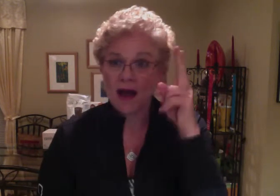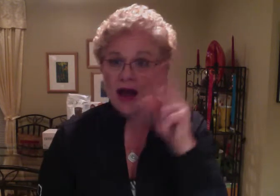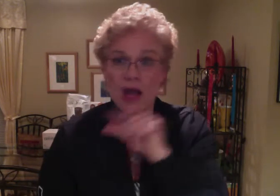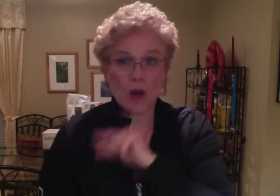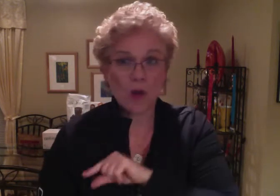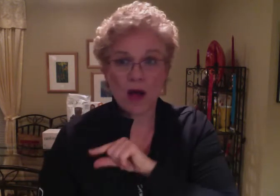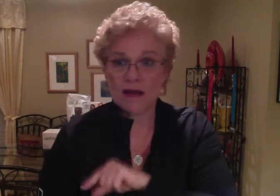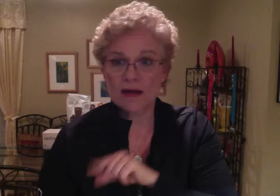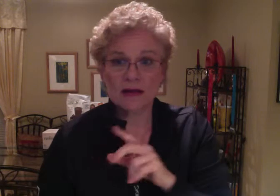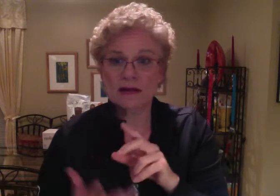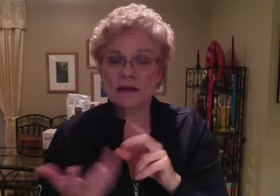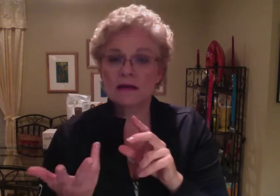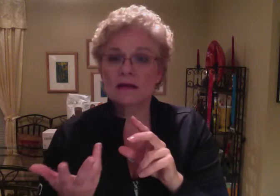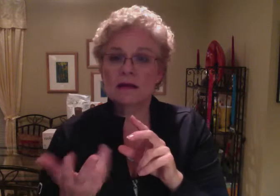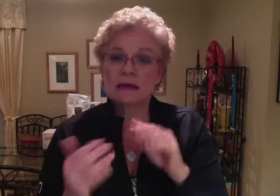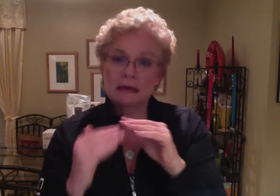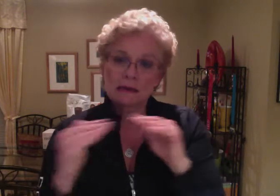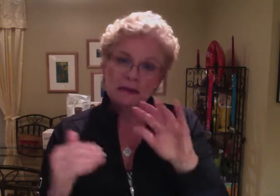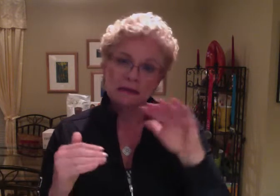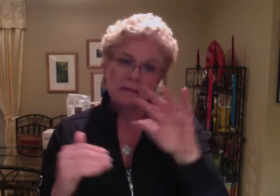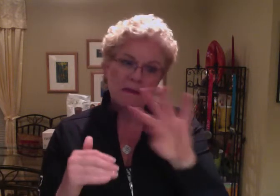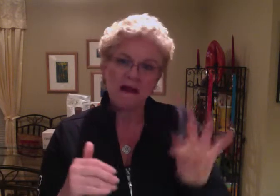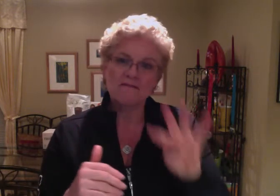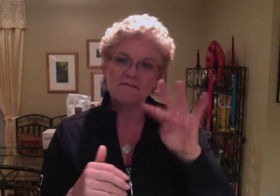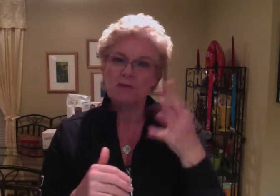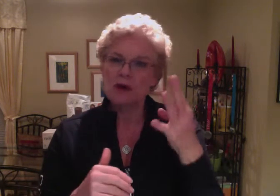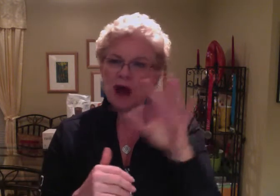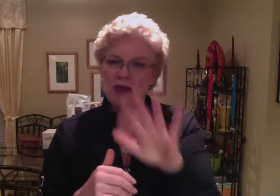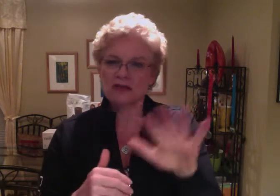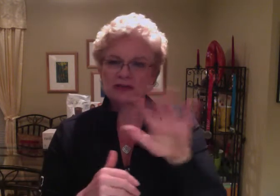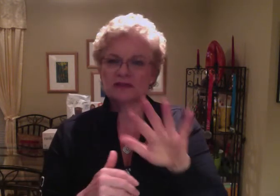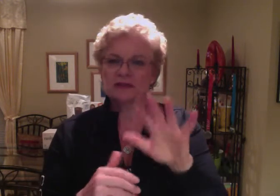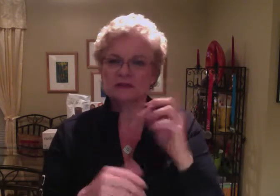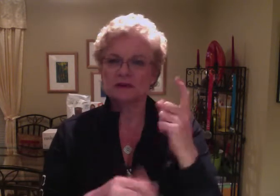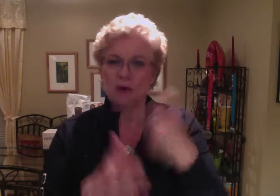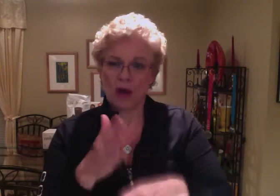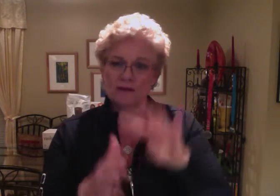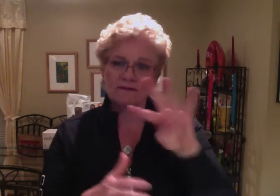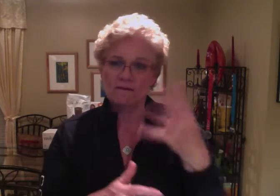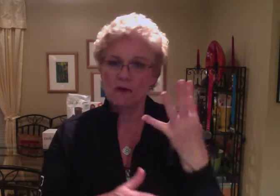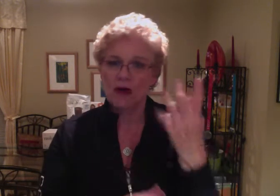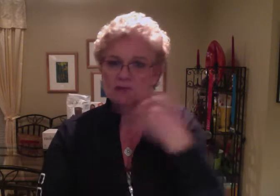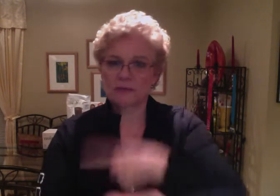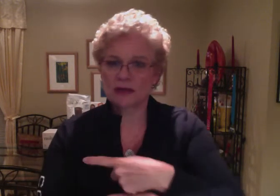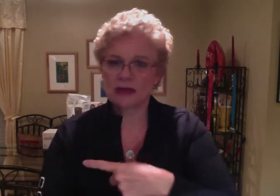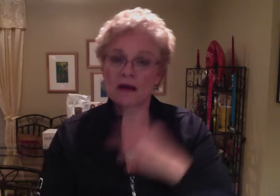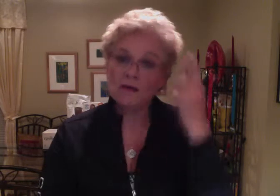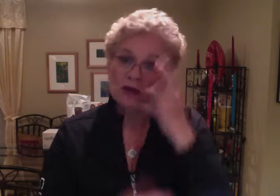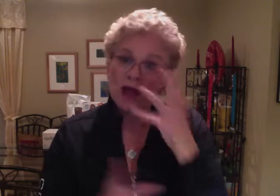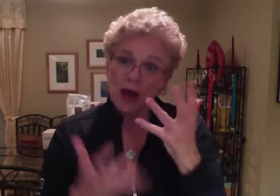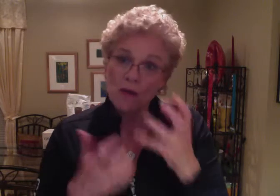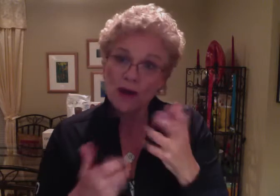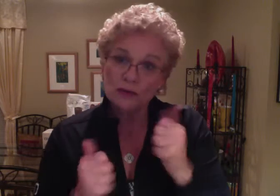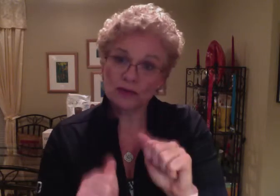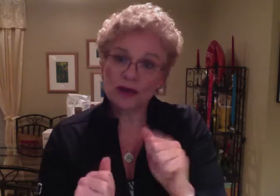about $4-ish a day. And I realized I wanted to try it. So I say, you know, I encourage you,